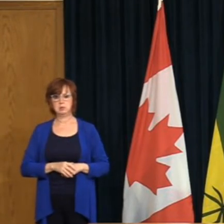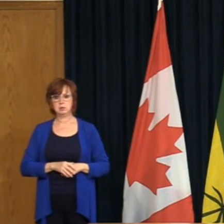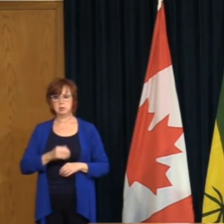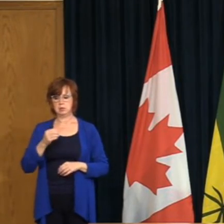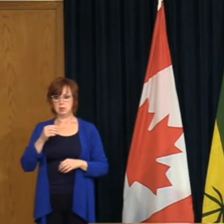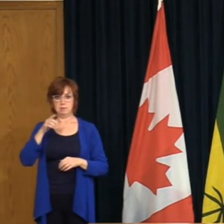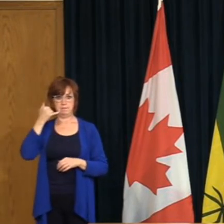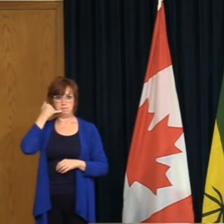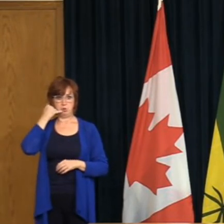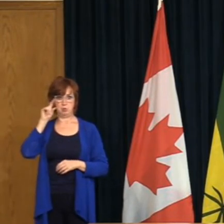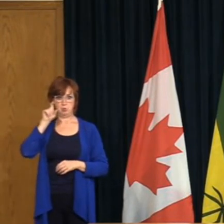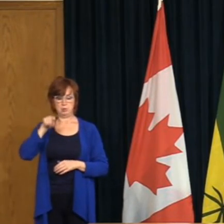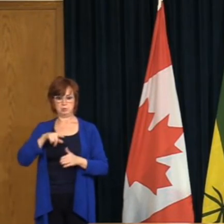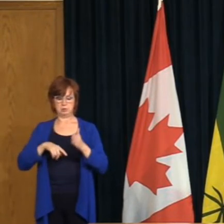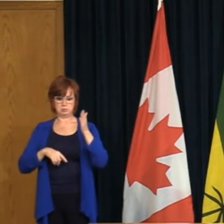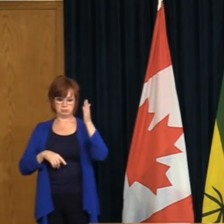line.